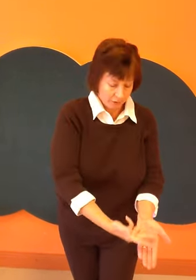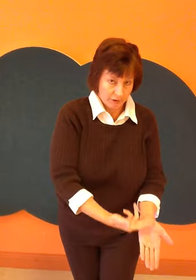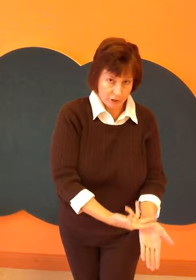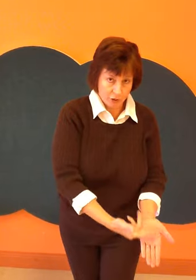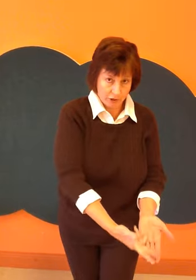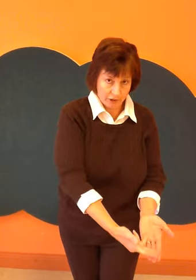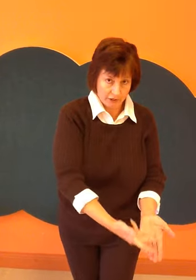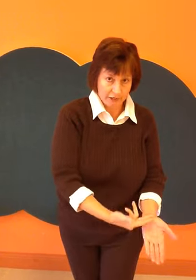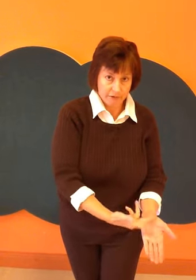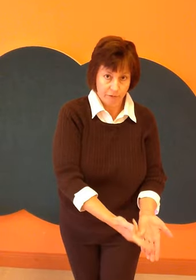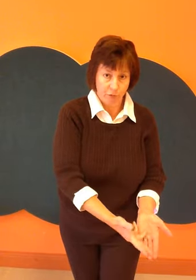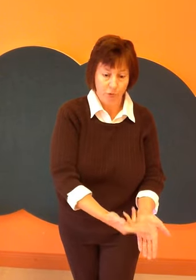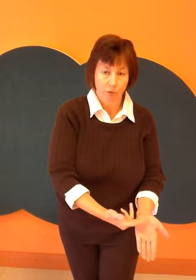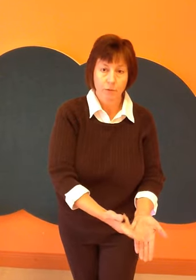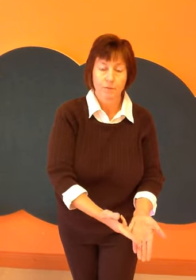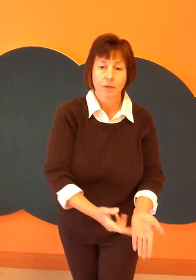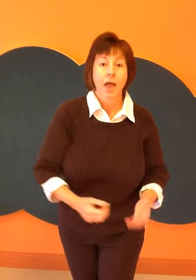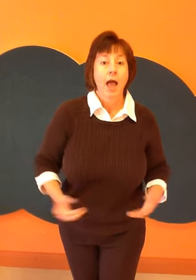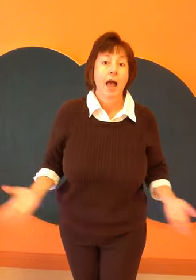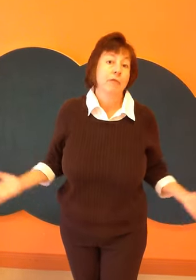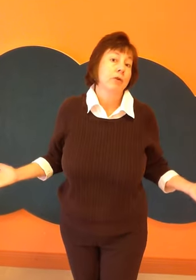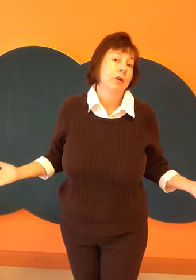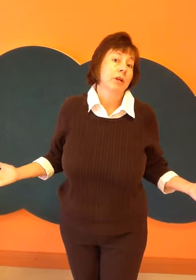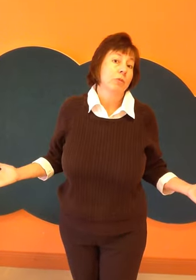like you're cutting the wool. Have you any wool?